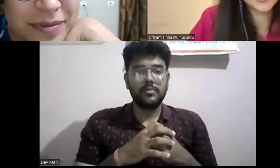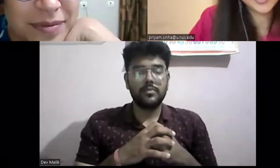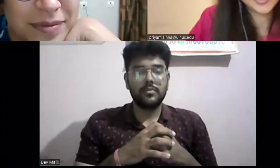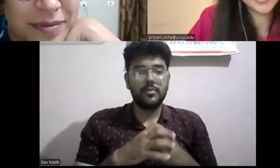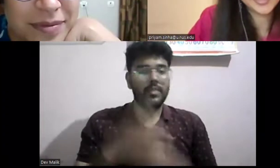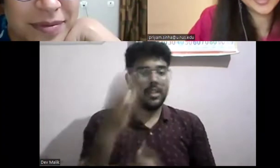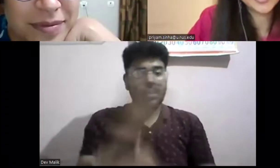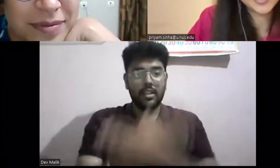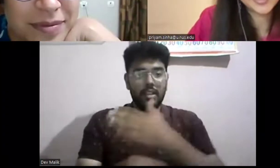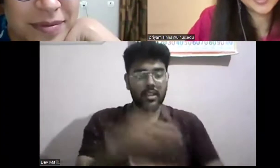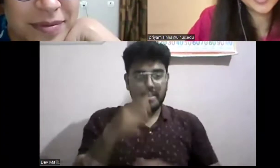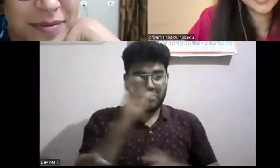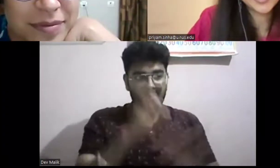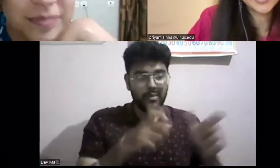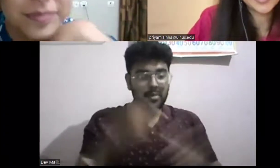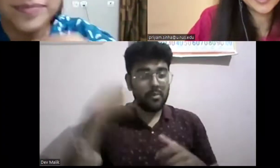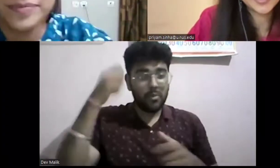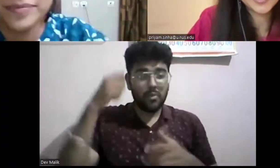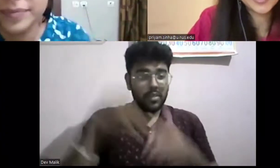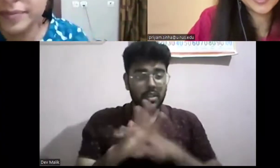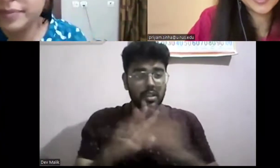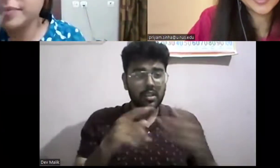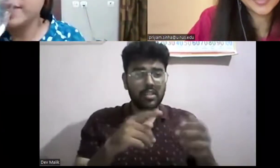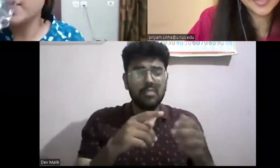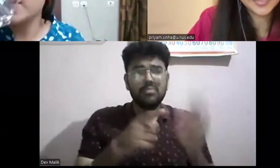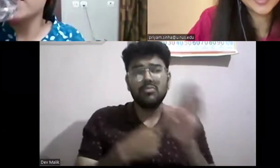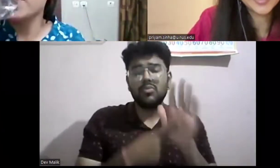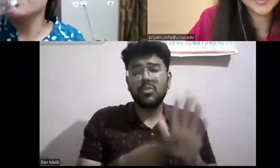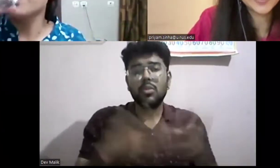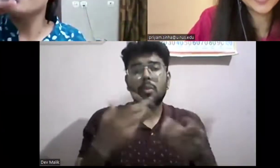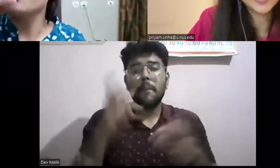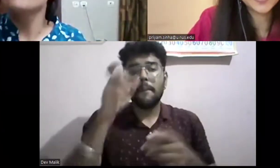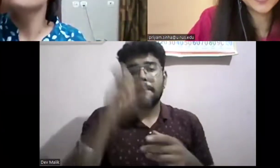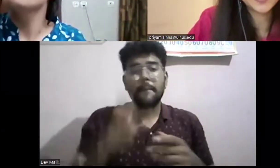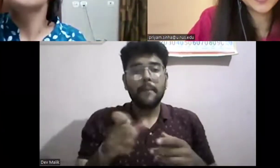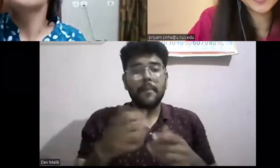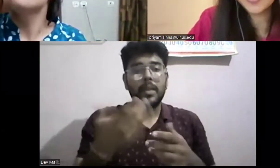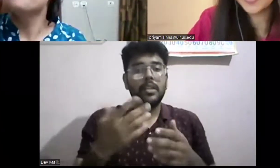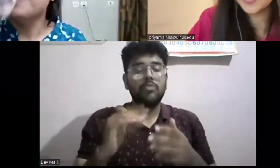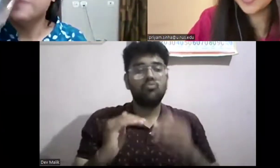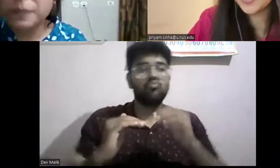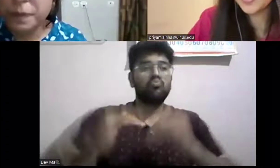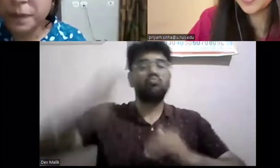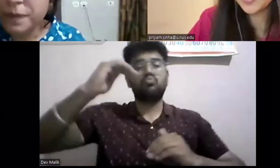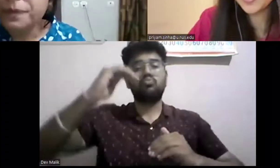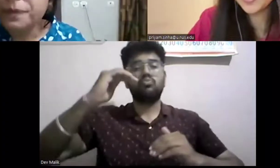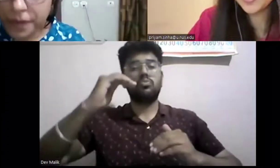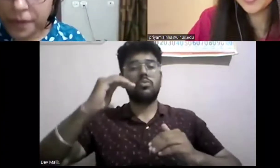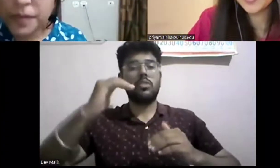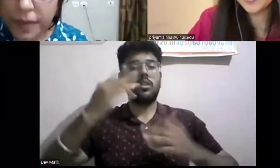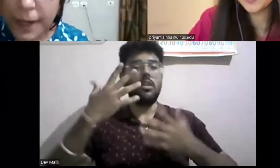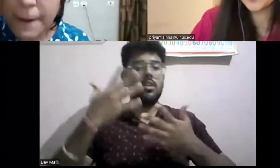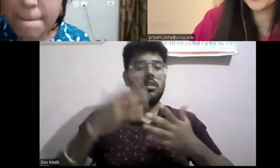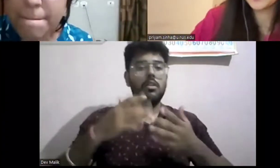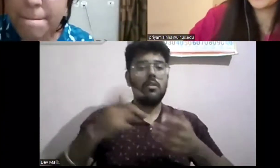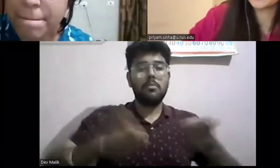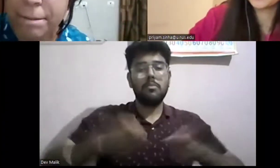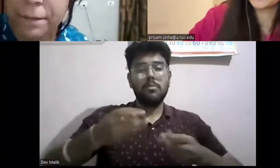disability in movies, we see that when it's a person coming from a privileged background, like in Margarita with a